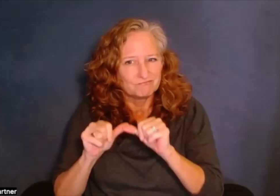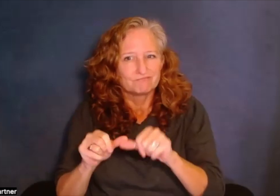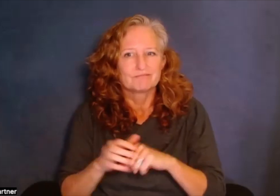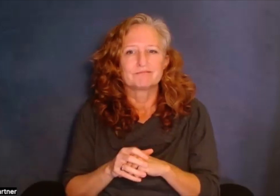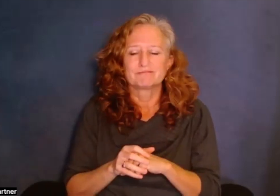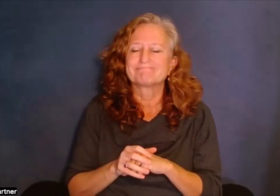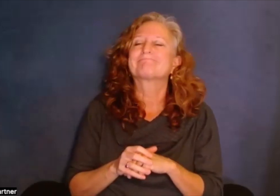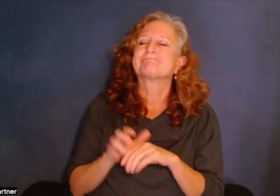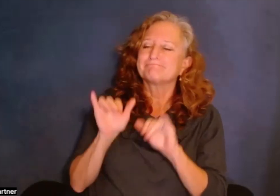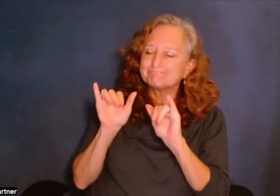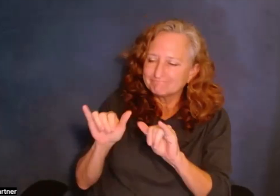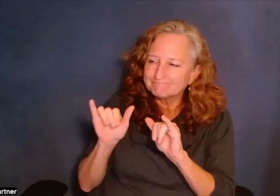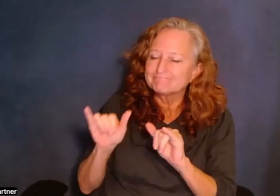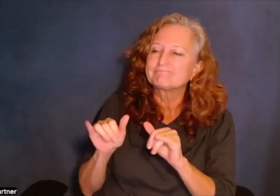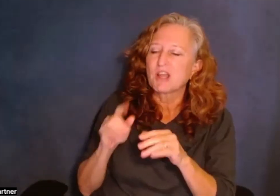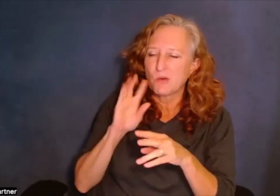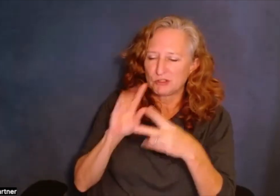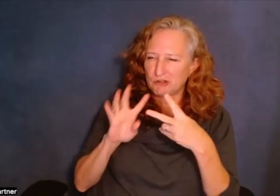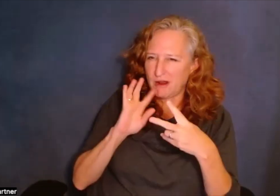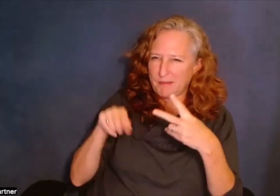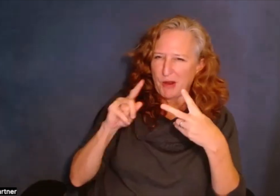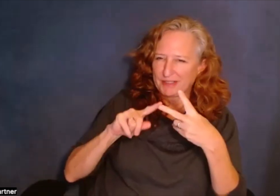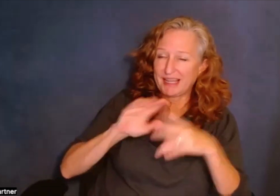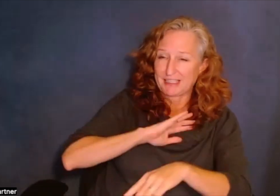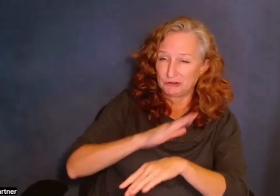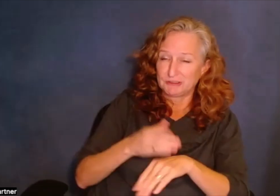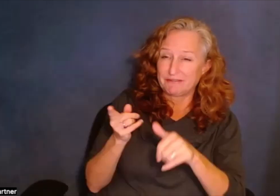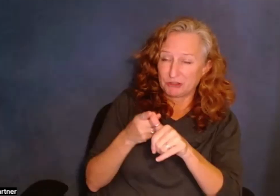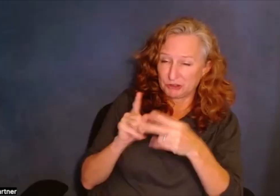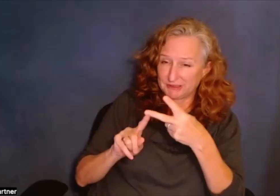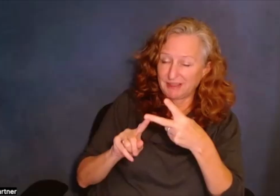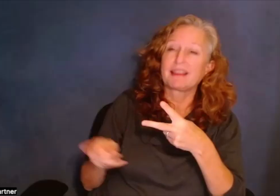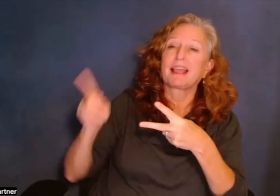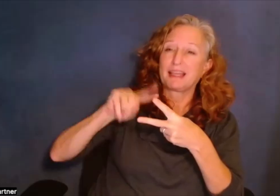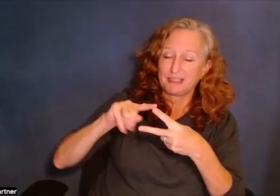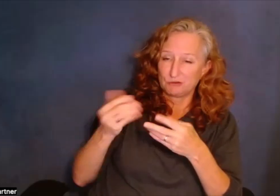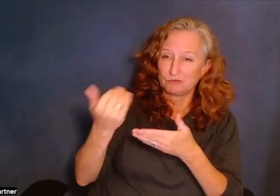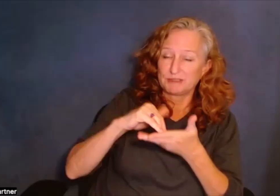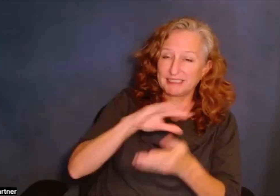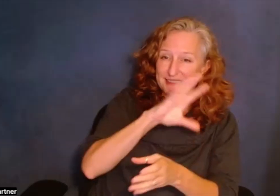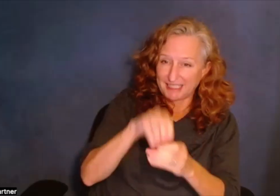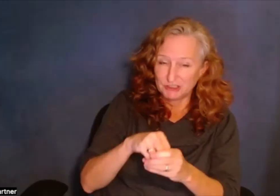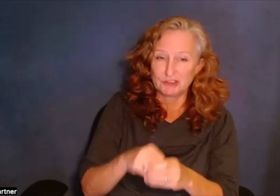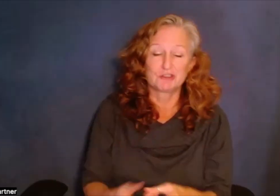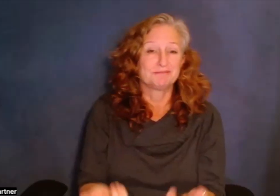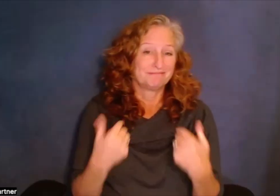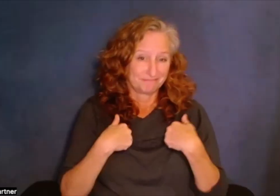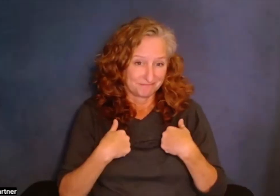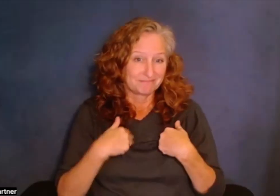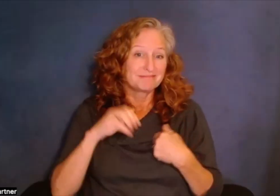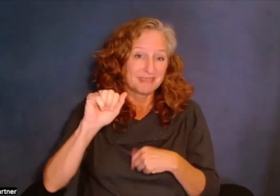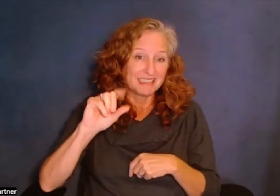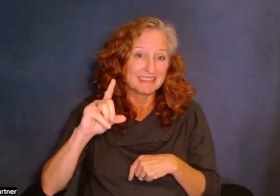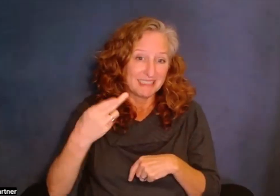customers are saying about your business. And try to see if you can, again, just set aside even just one content hour